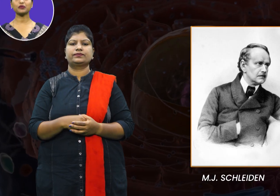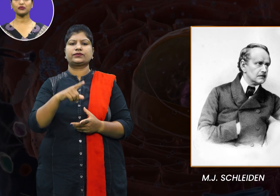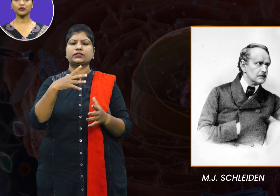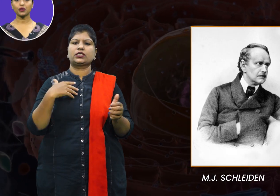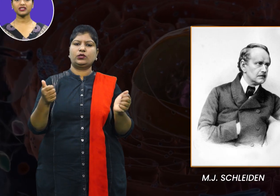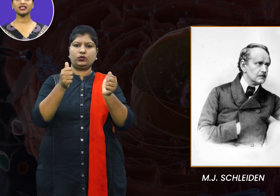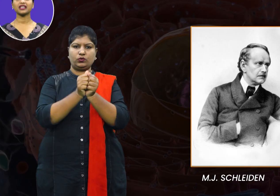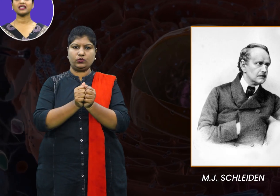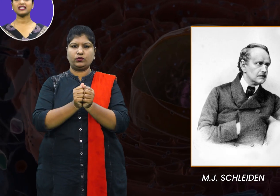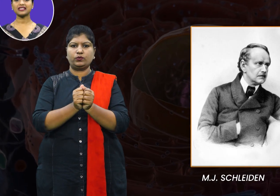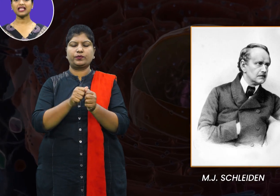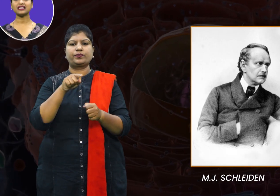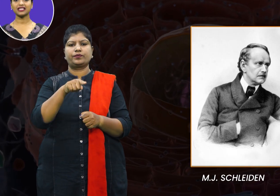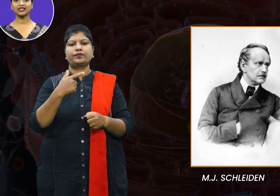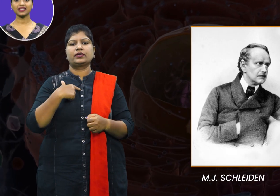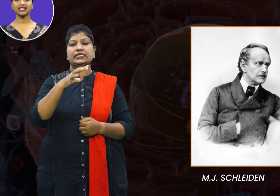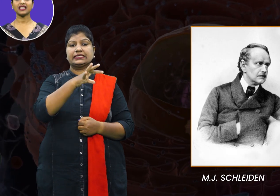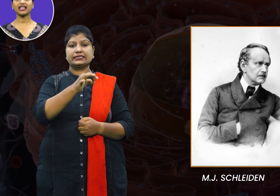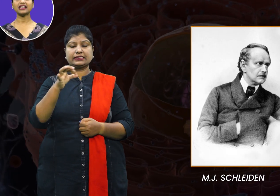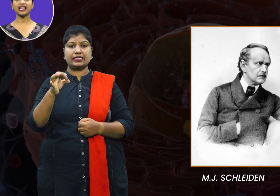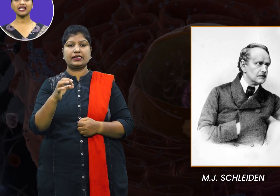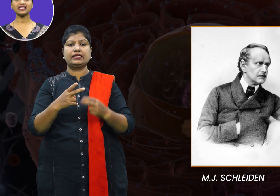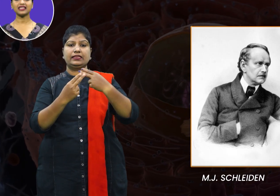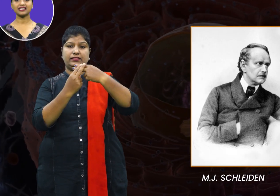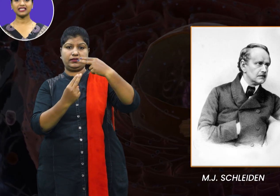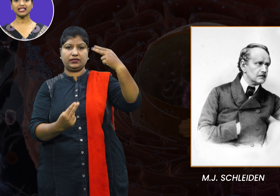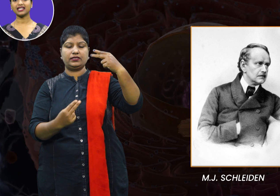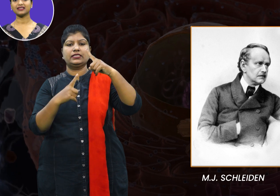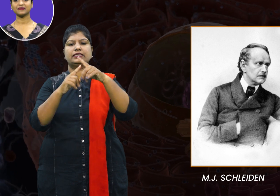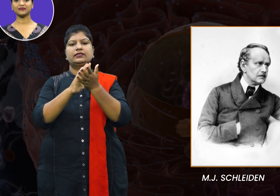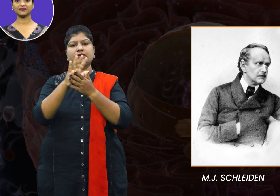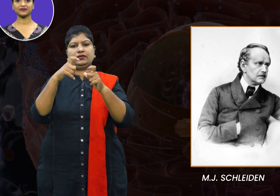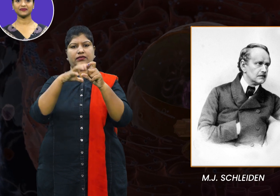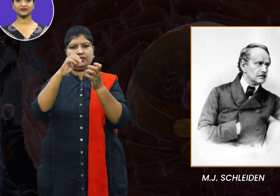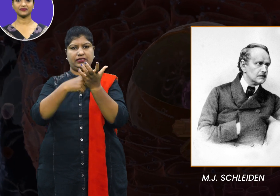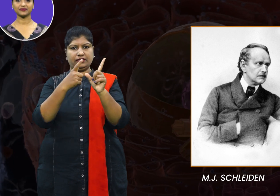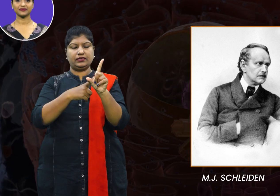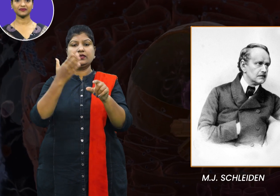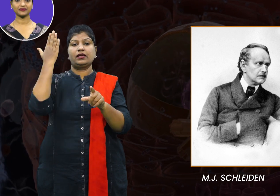together put forth the cell theory in 1839.